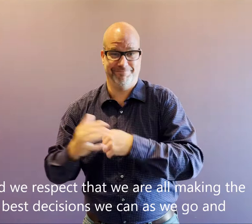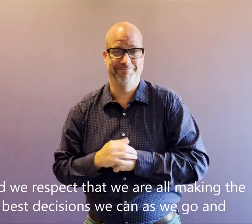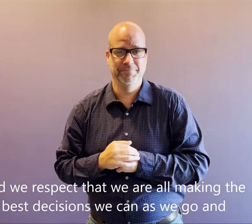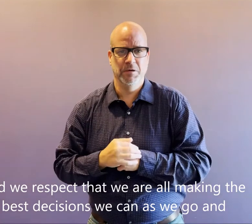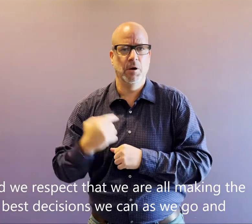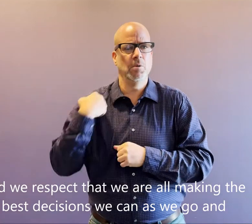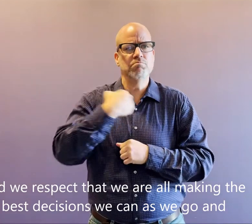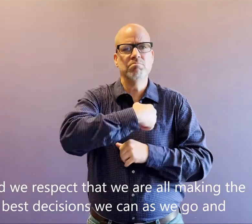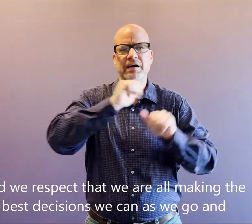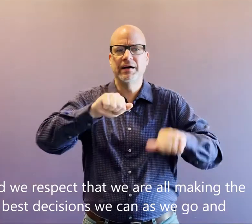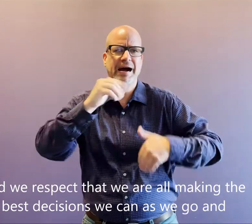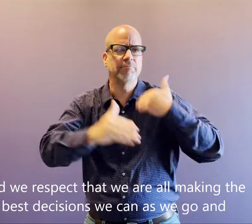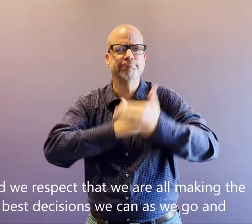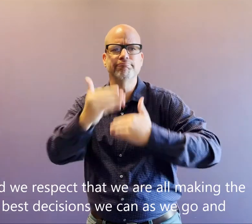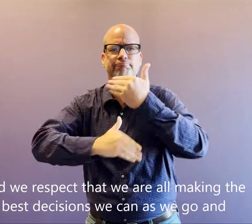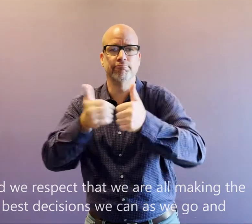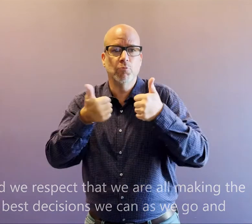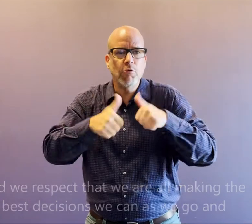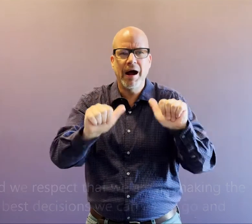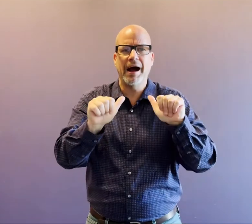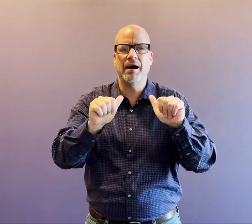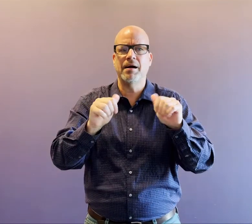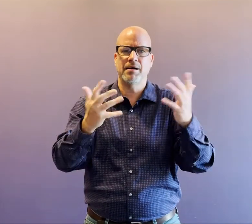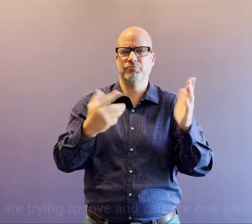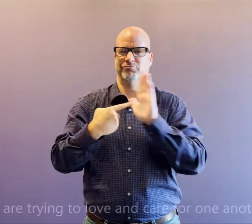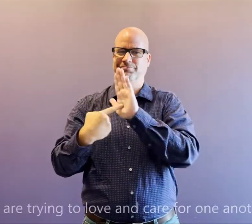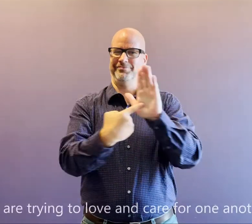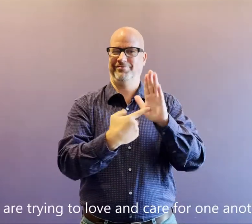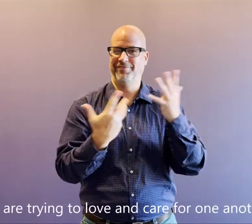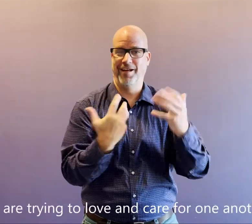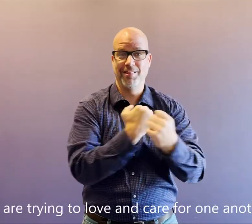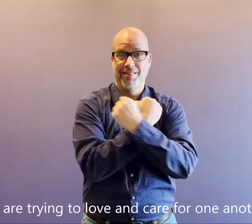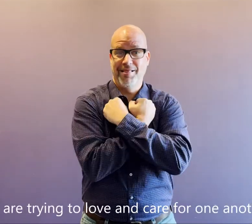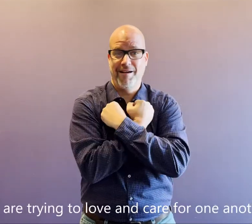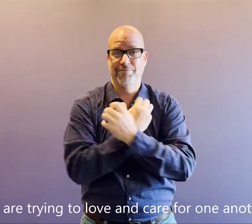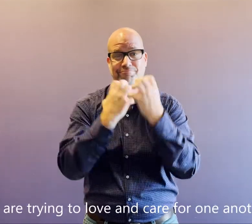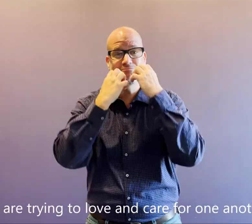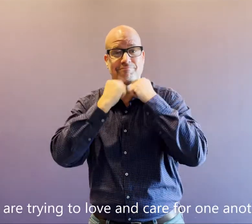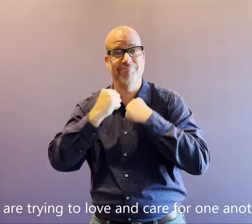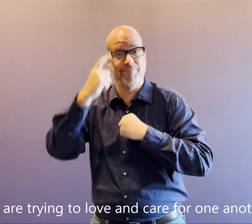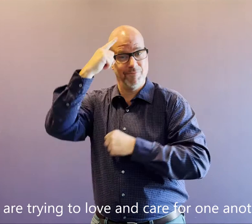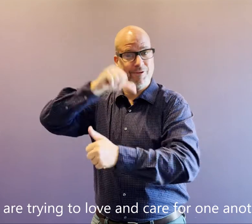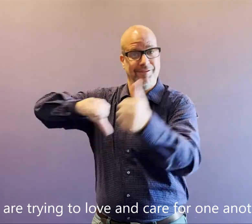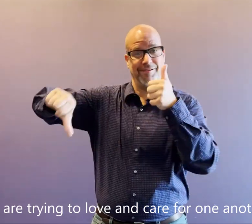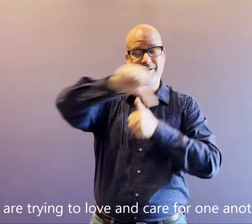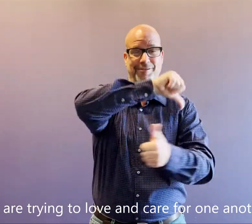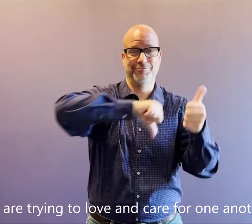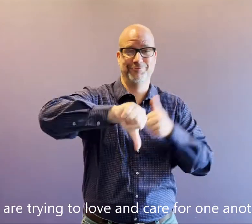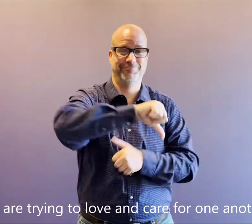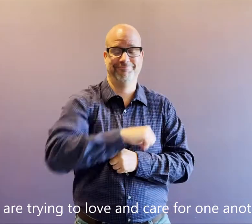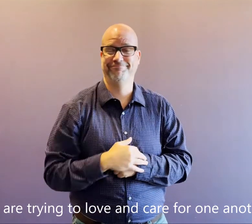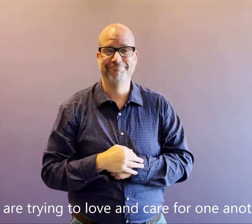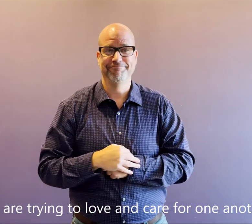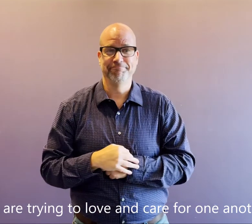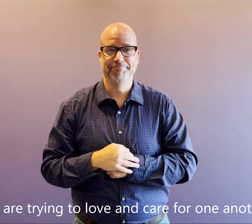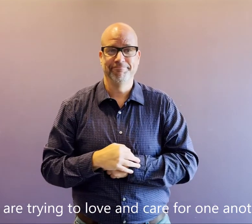And we respect that we are all making the best decisions we can as we go. And that we are trying to love